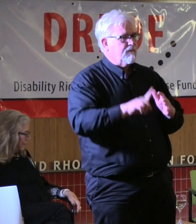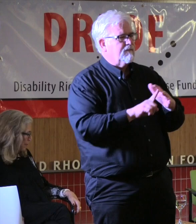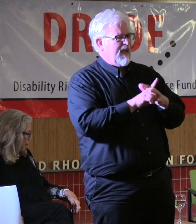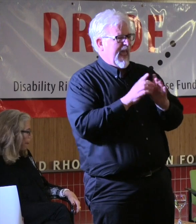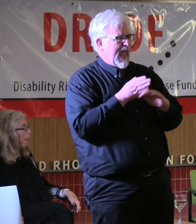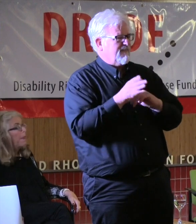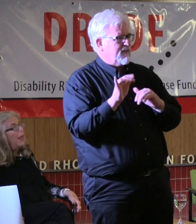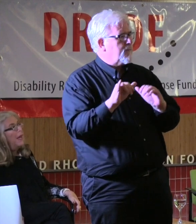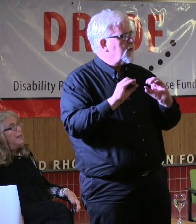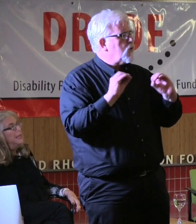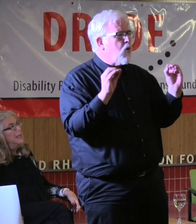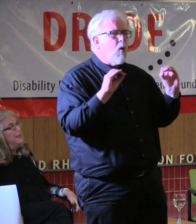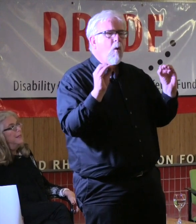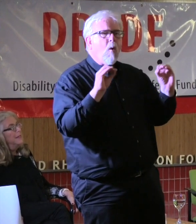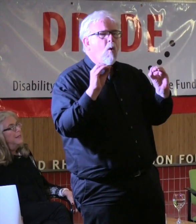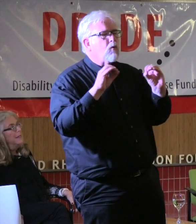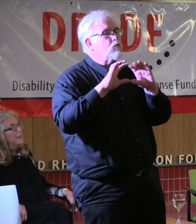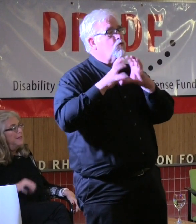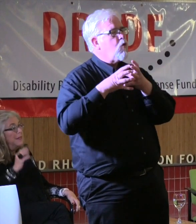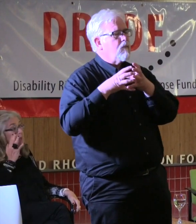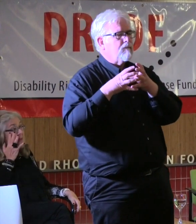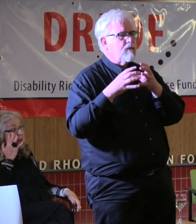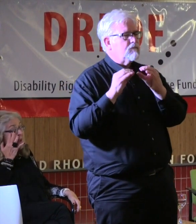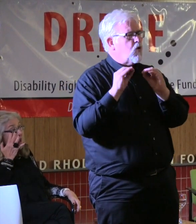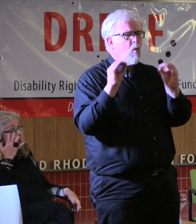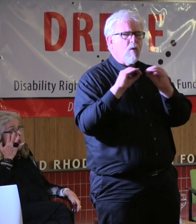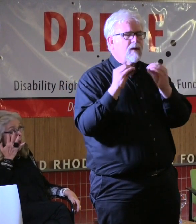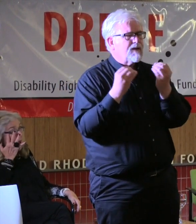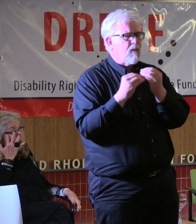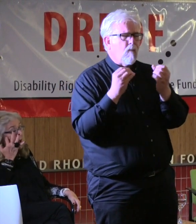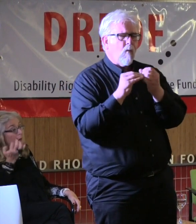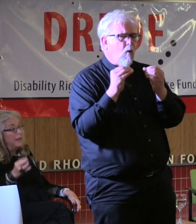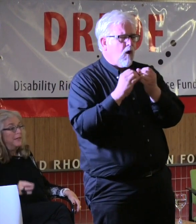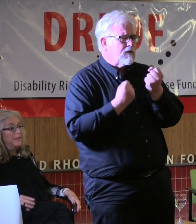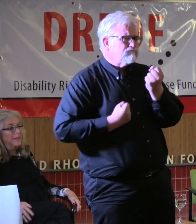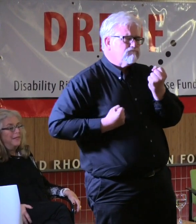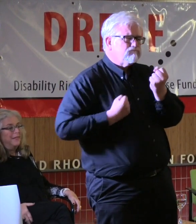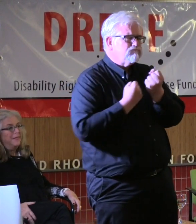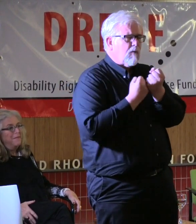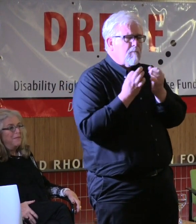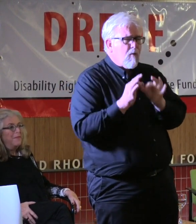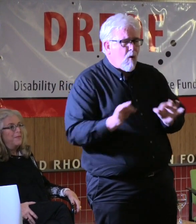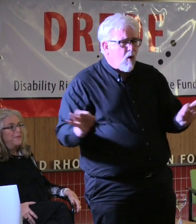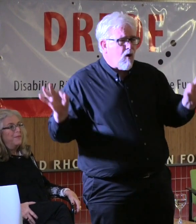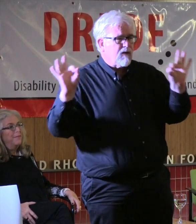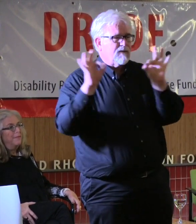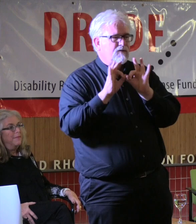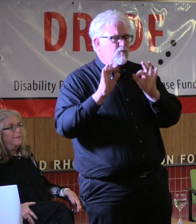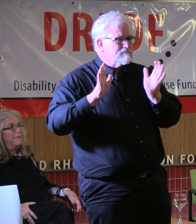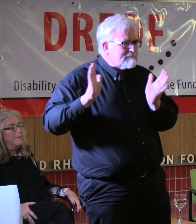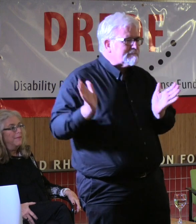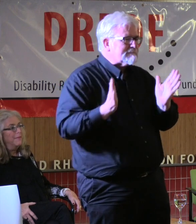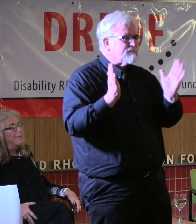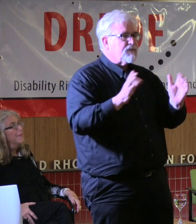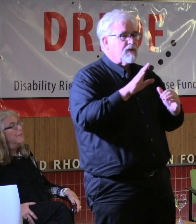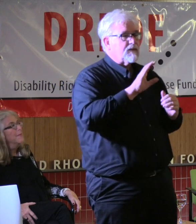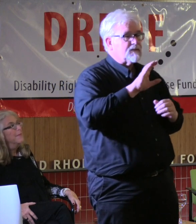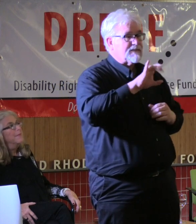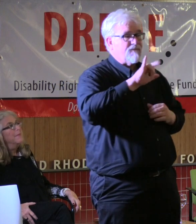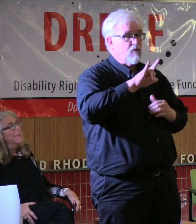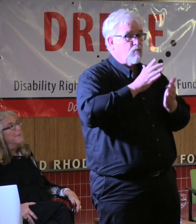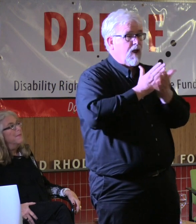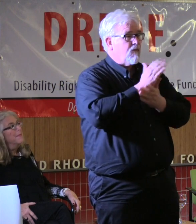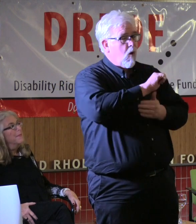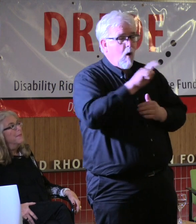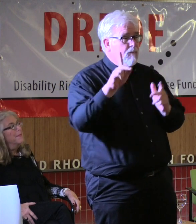group has been more instrumental in advancing the cause of civil rights for all